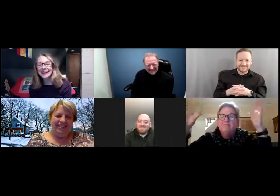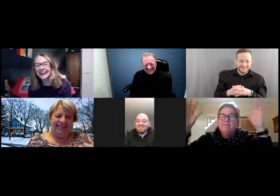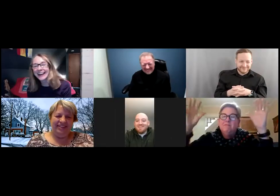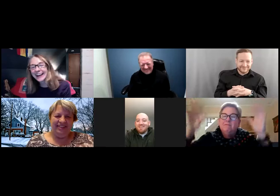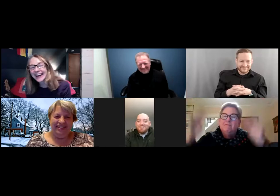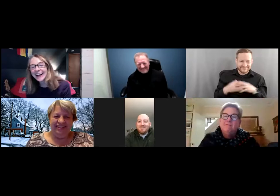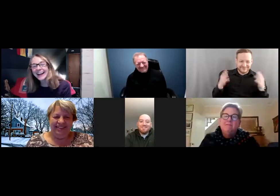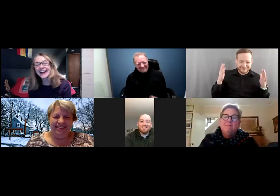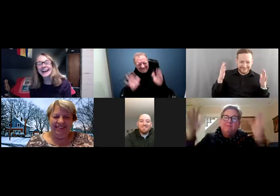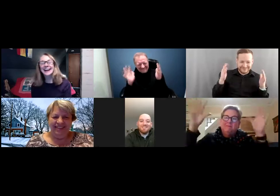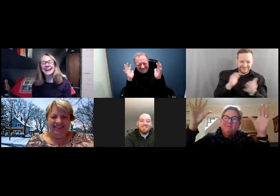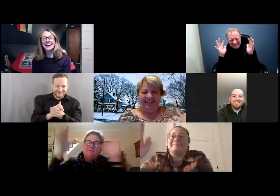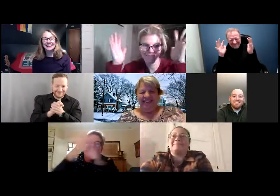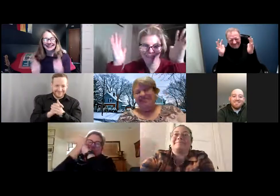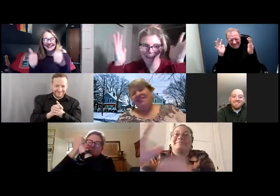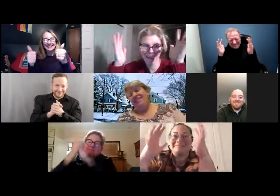Thank you.